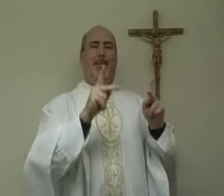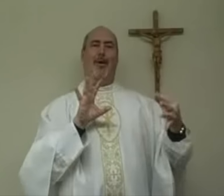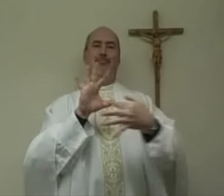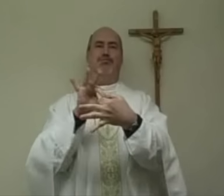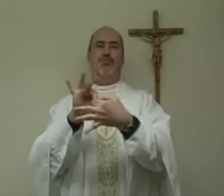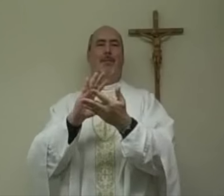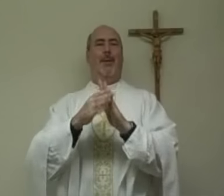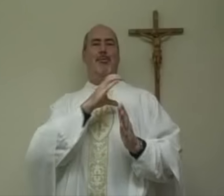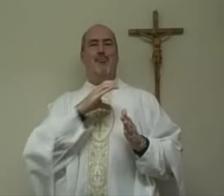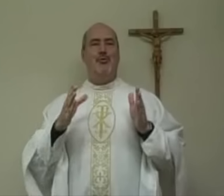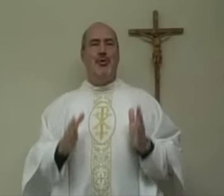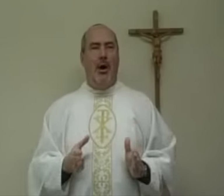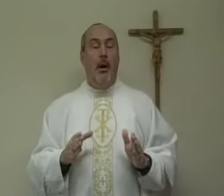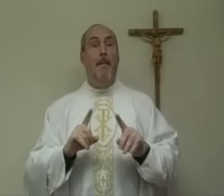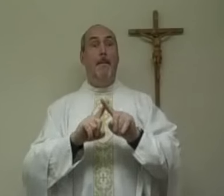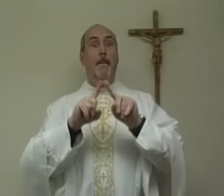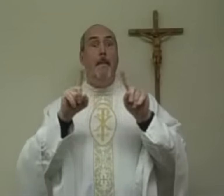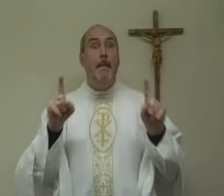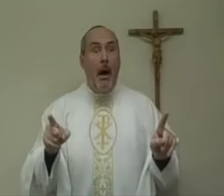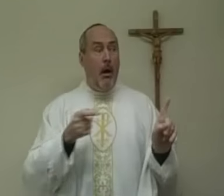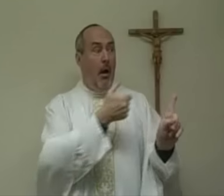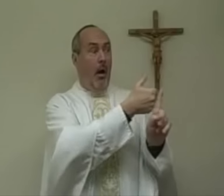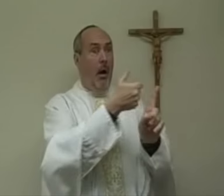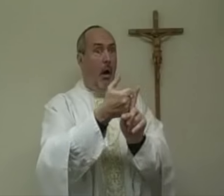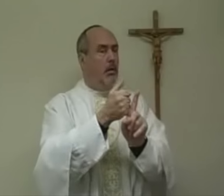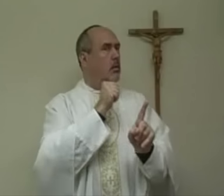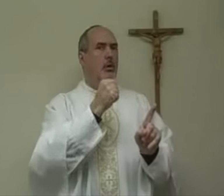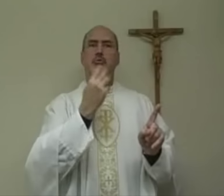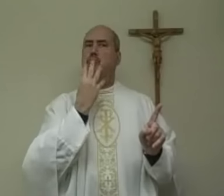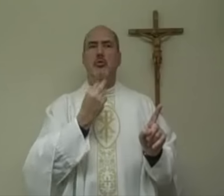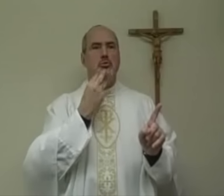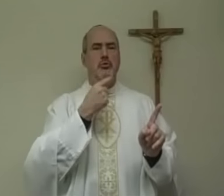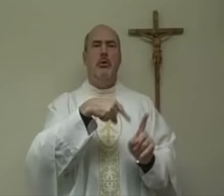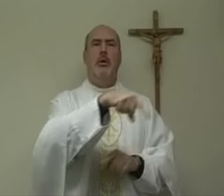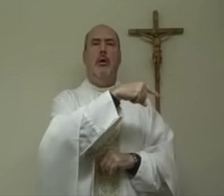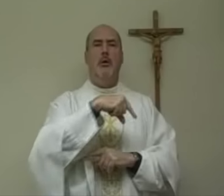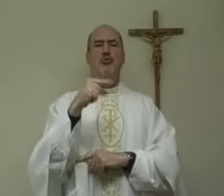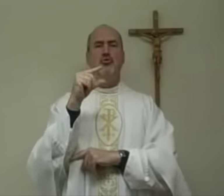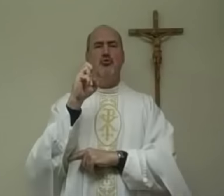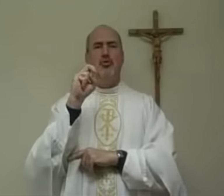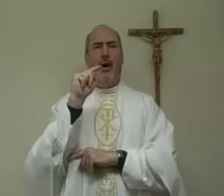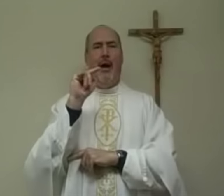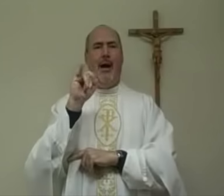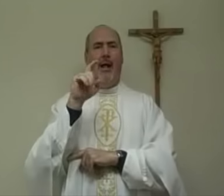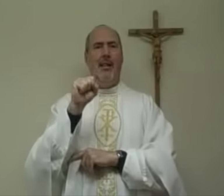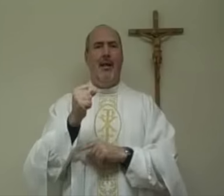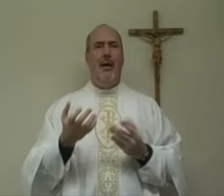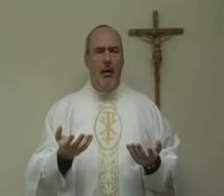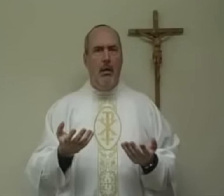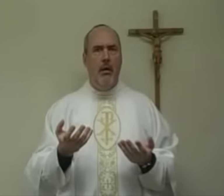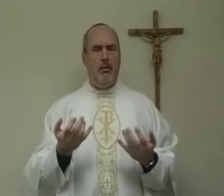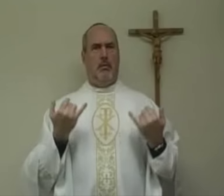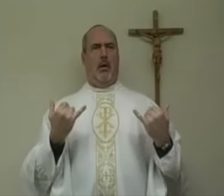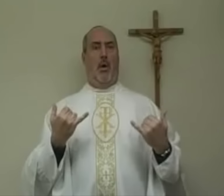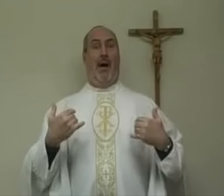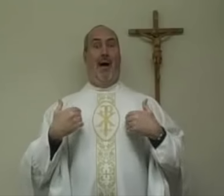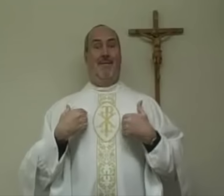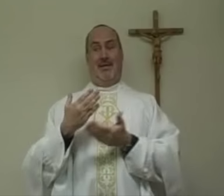they were successful in converting many people to Christianity. But some of those people weren't Jewish, they